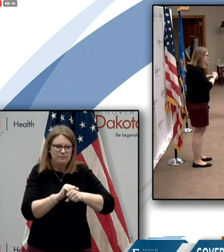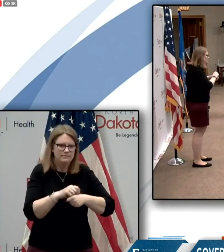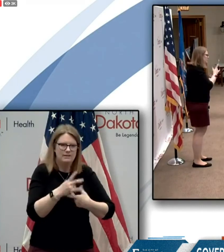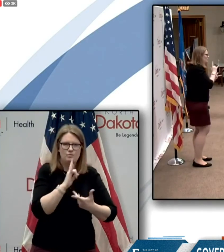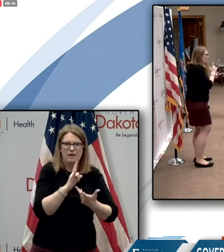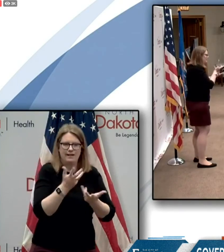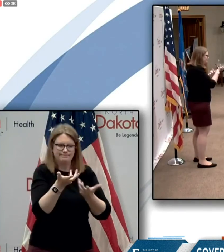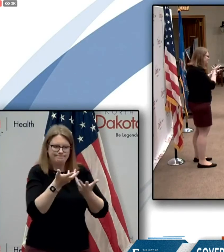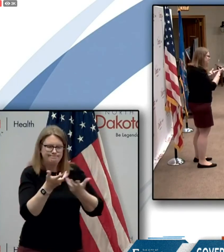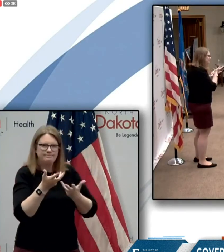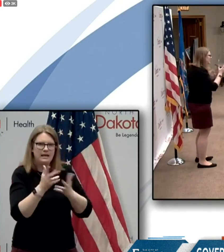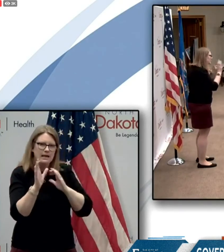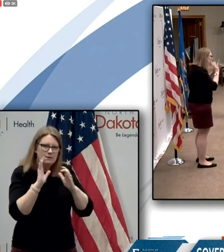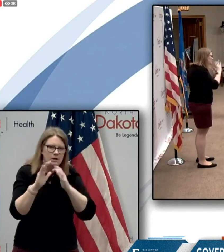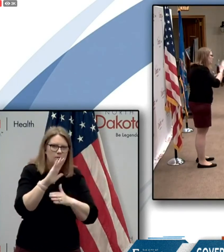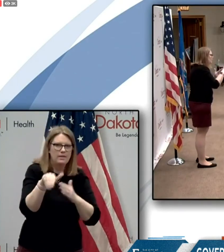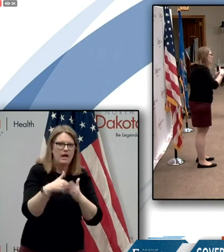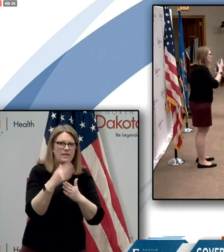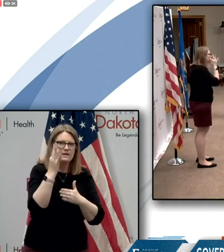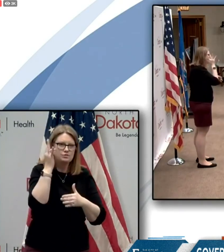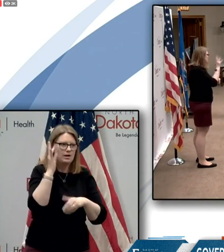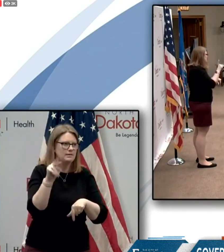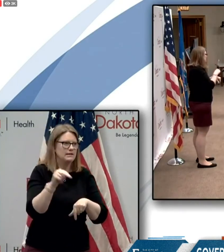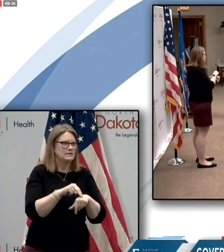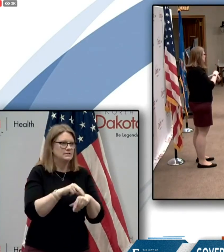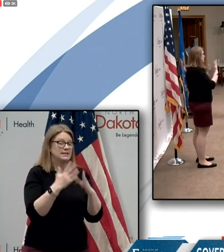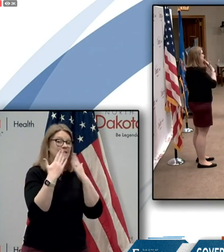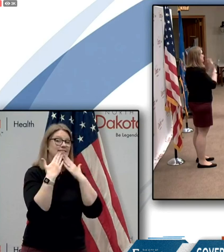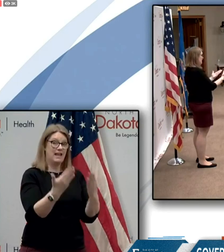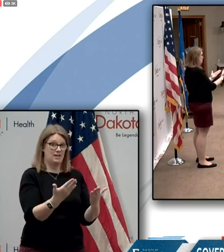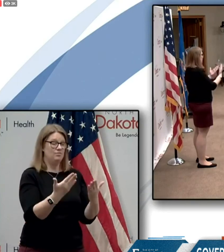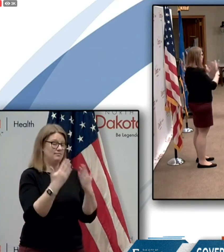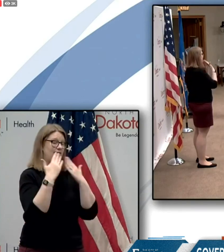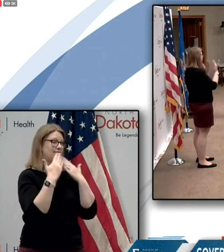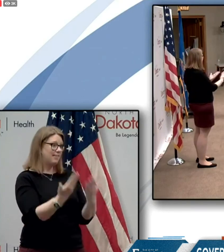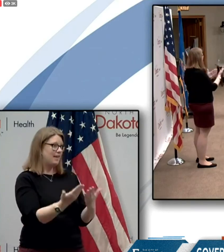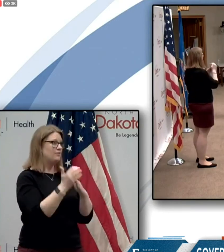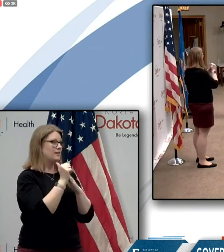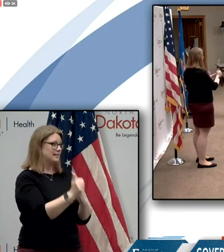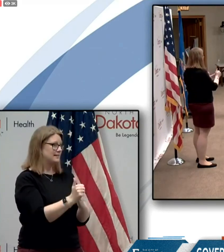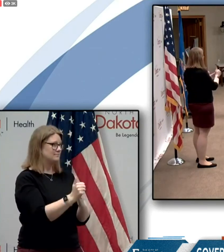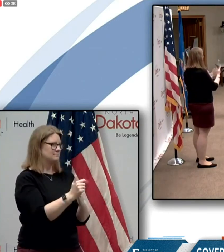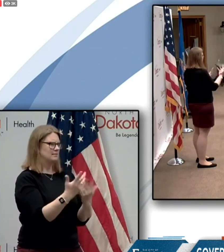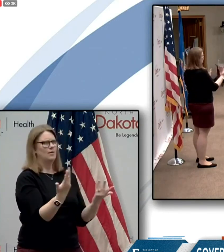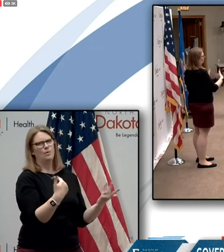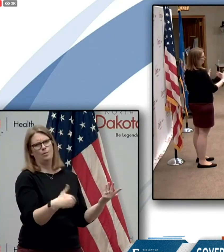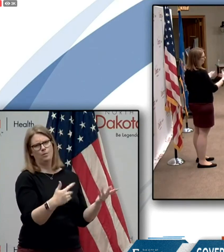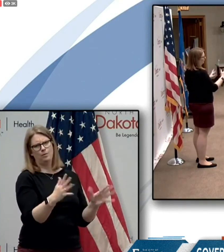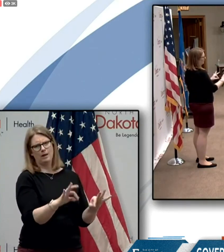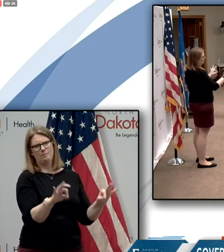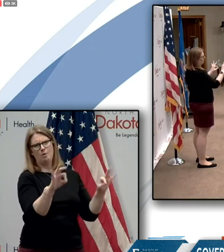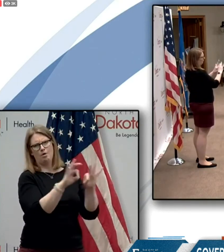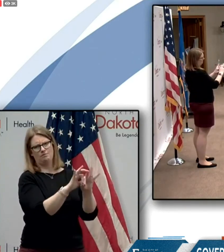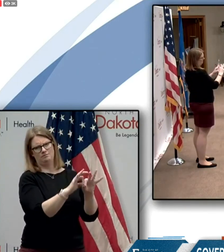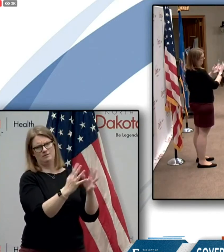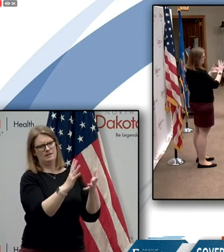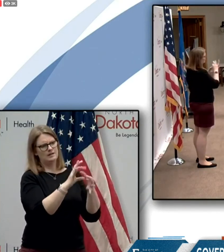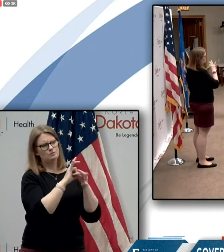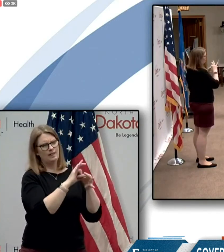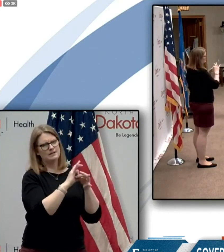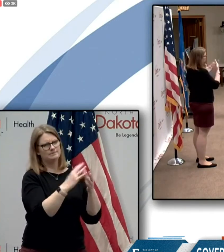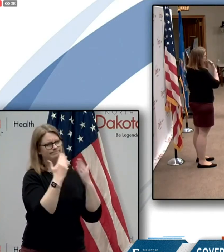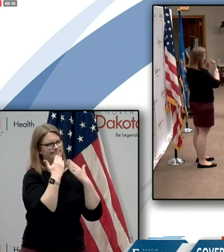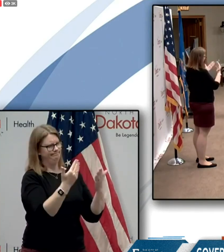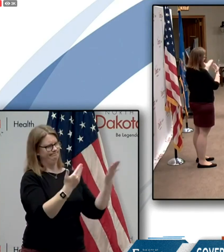with all of our tribal nations, and on behalf of all of us, I just want to say thanks. Thanks for your leadership. You're an important key in these relationships.